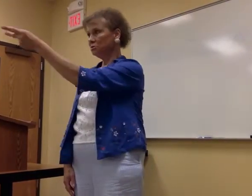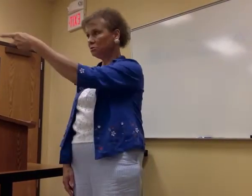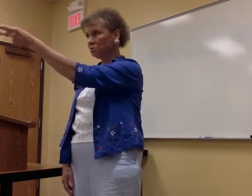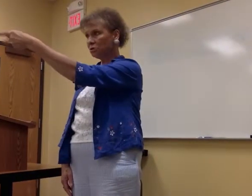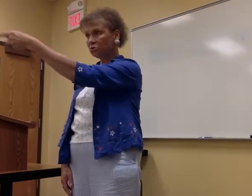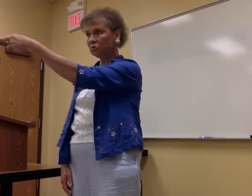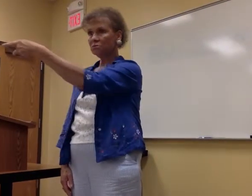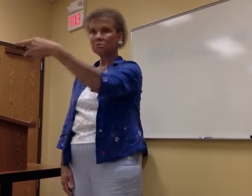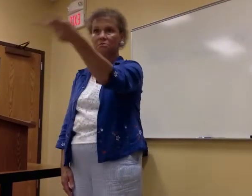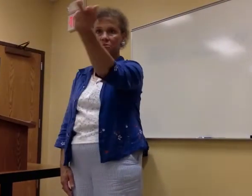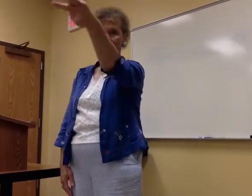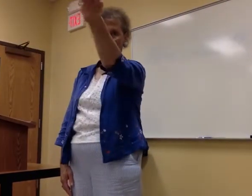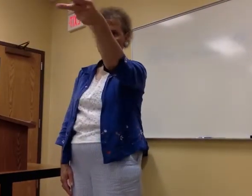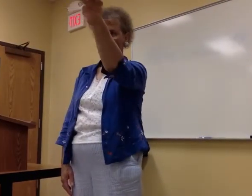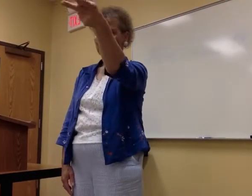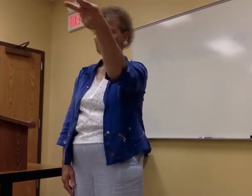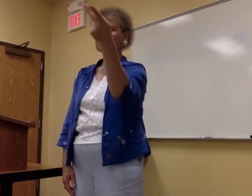2. Us 2.